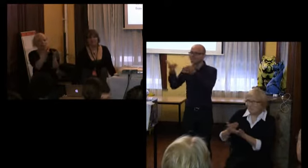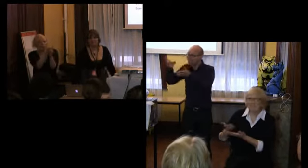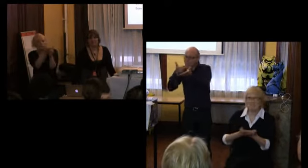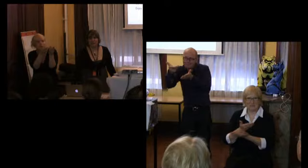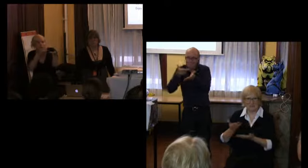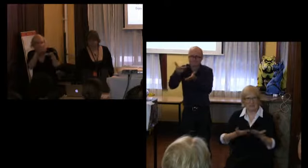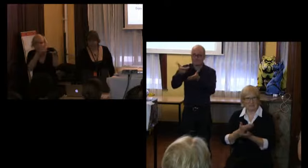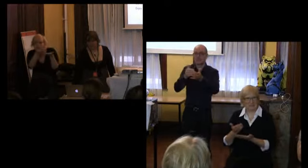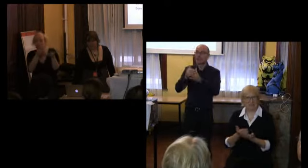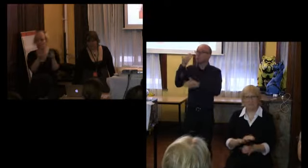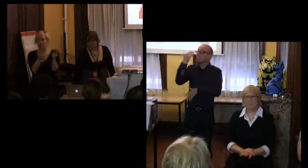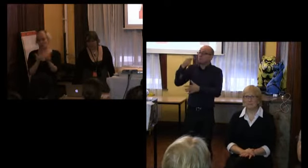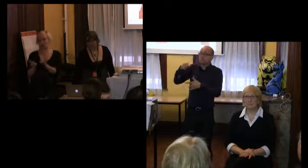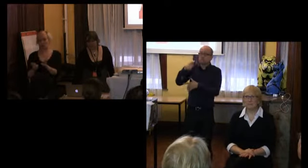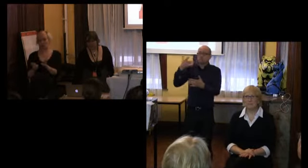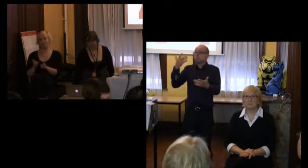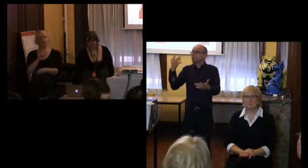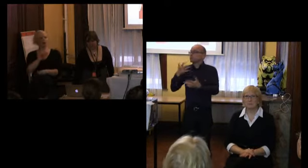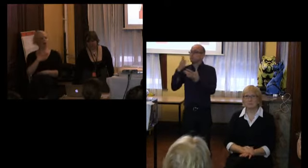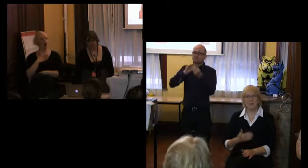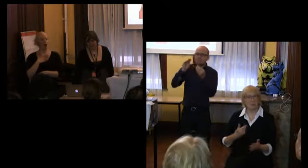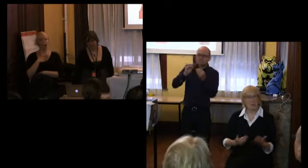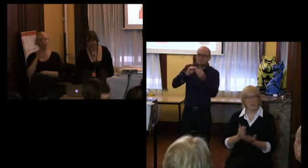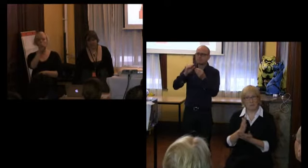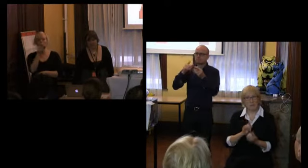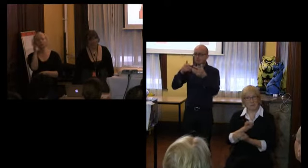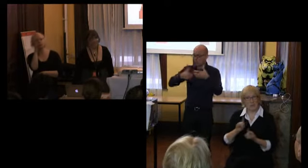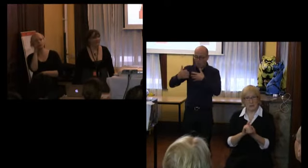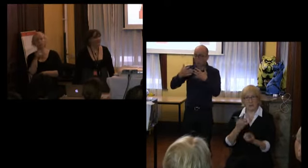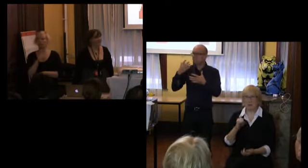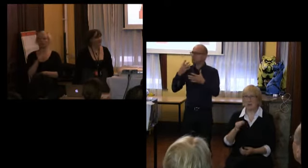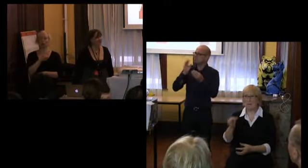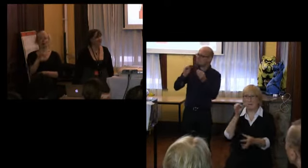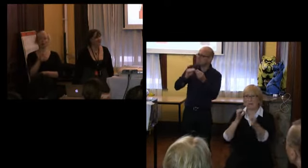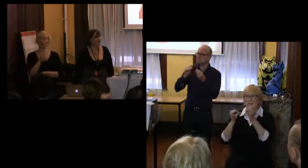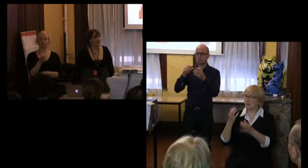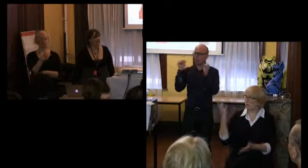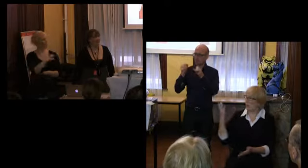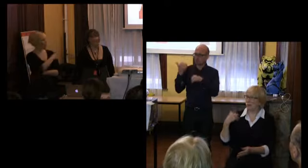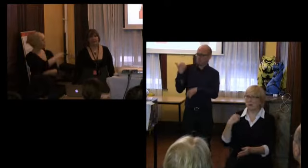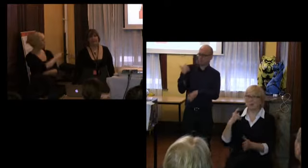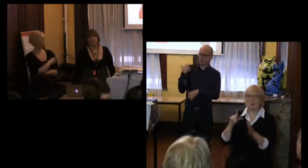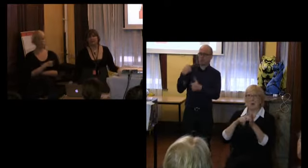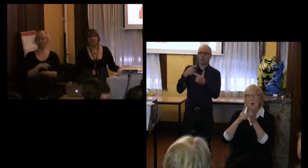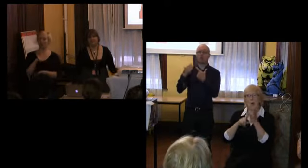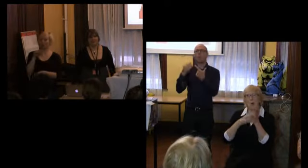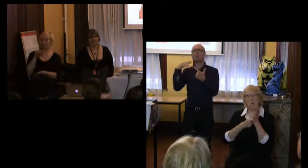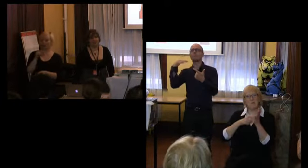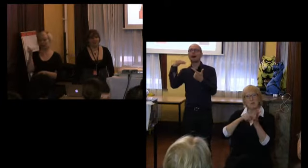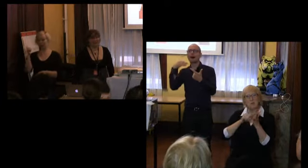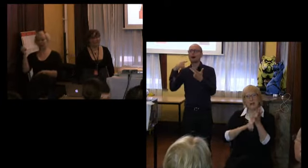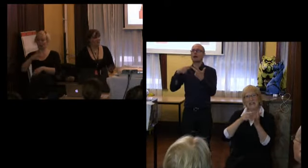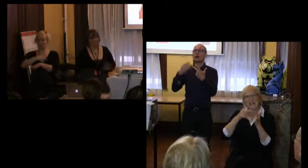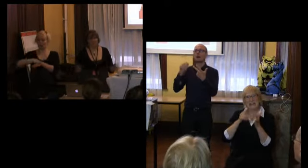And well, if you have any questions during the seminar, just ask Marie and I. So and Félicien, if